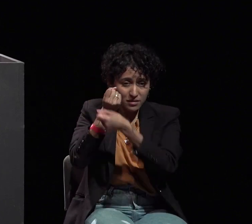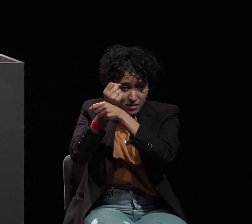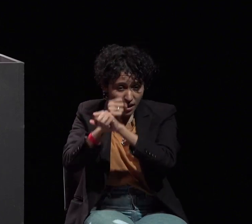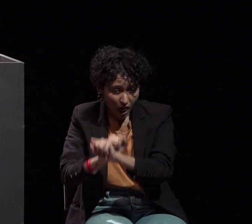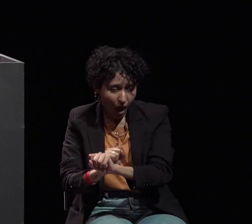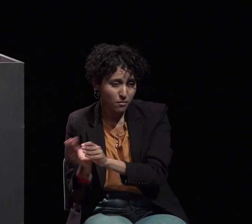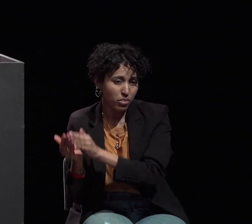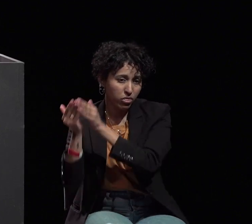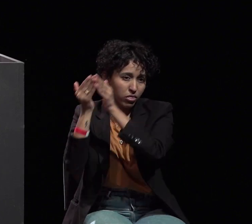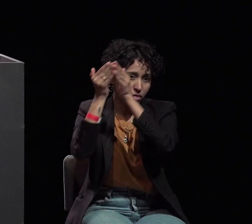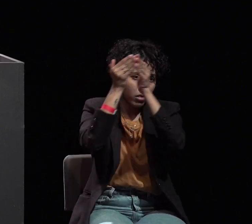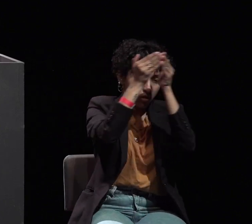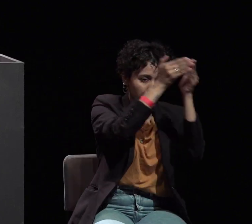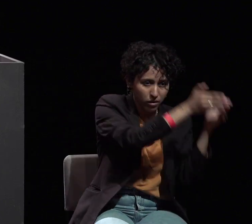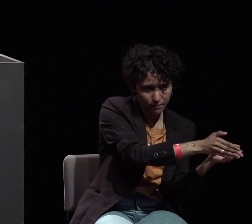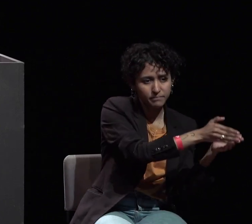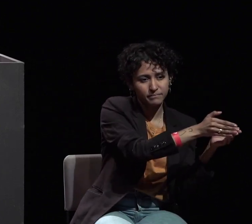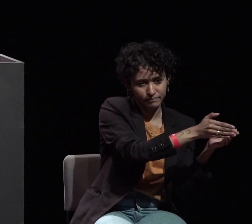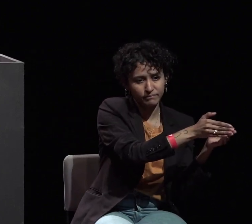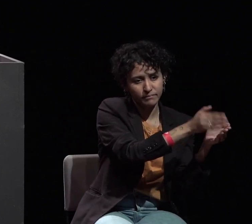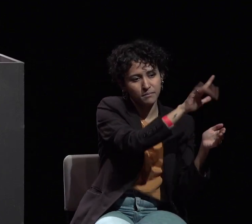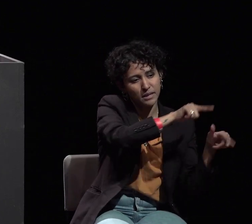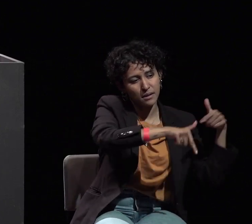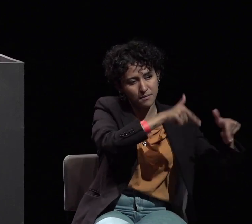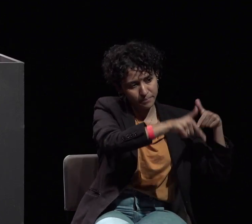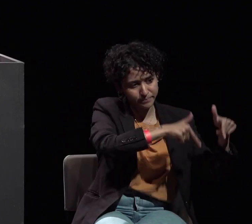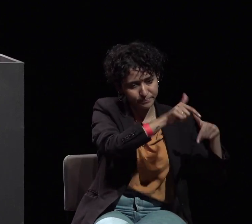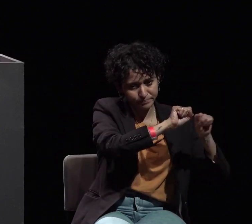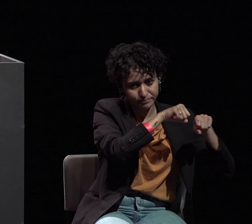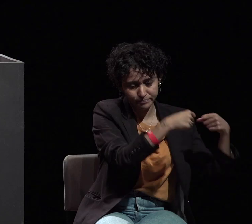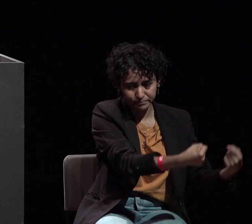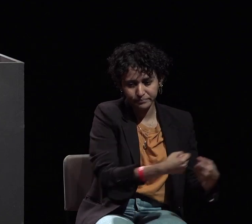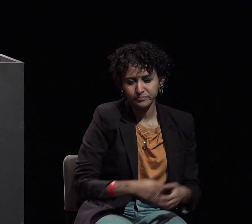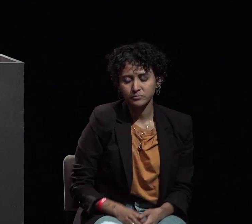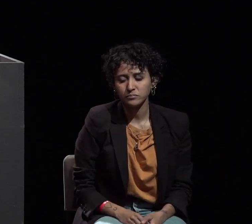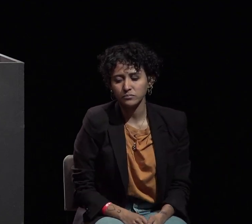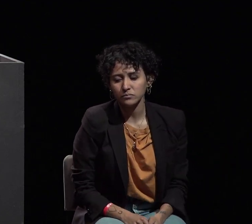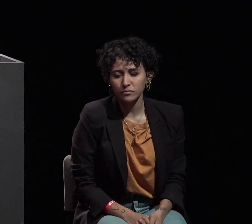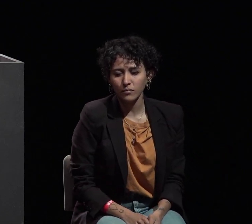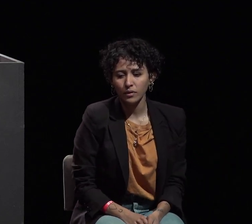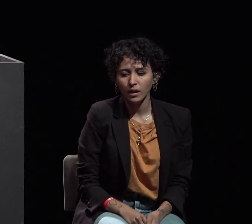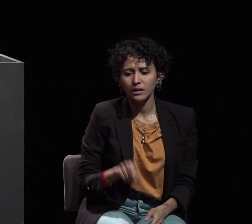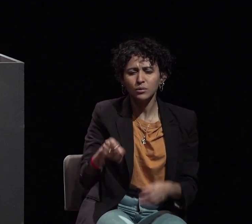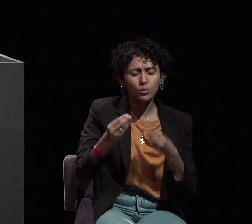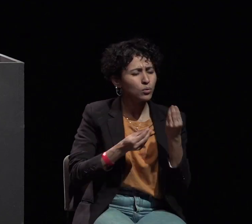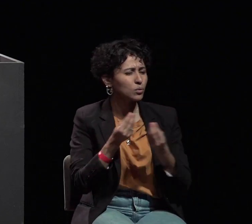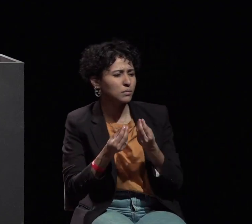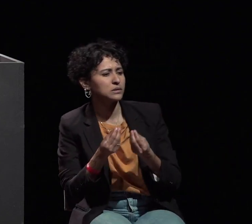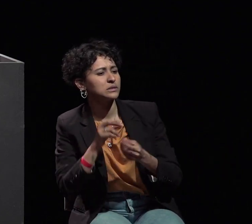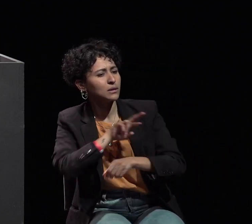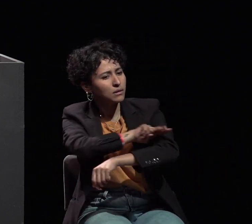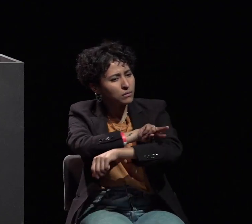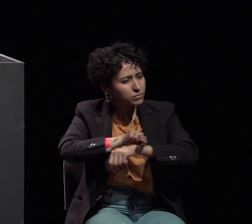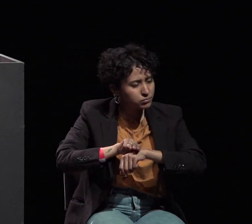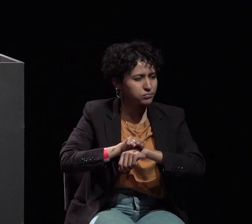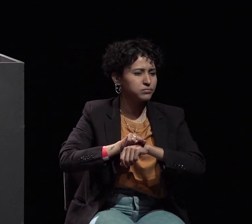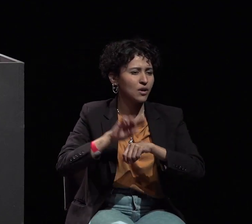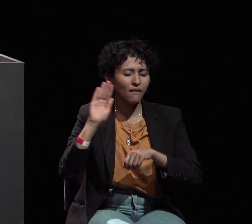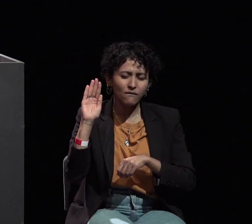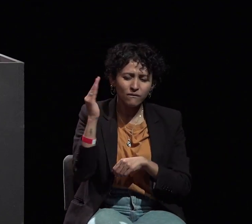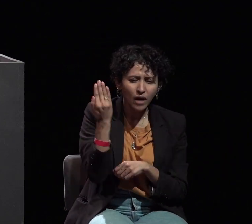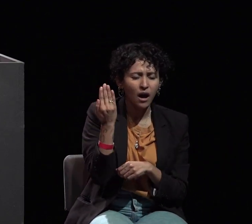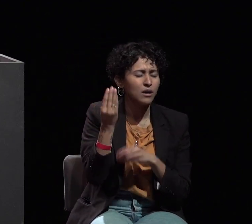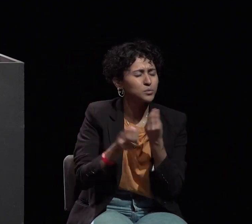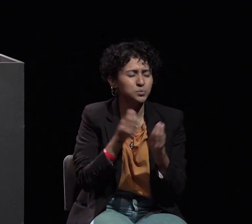Atlantic. It is a project about art history's role in the formation of race as a visual fiction, how the discourses of